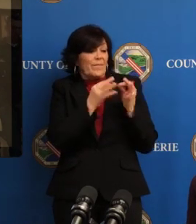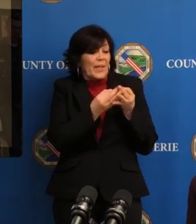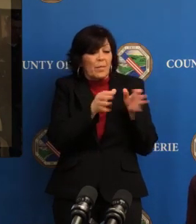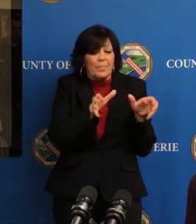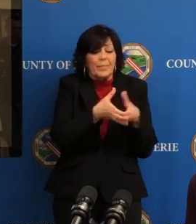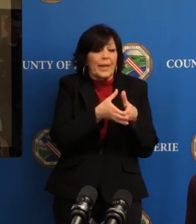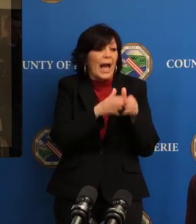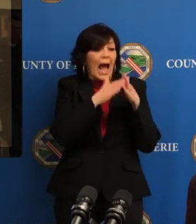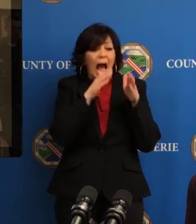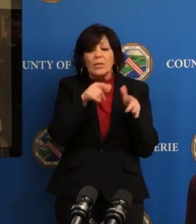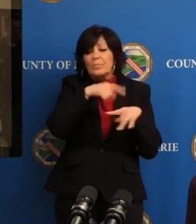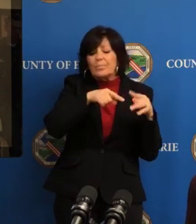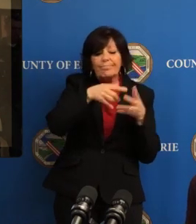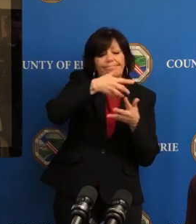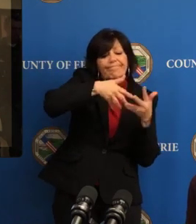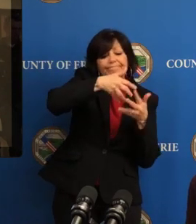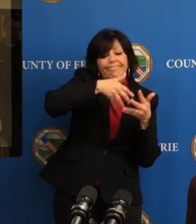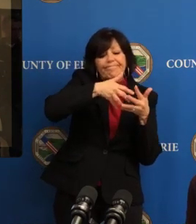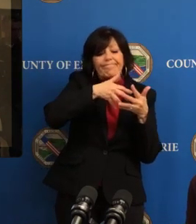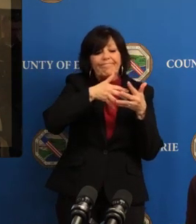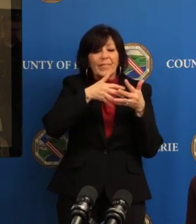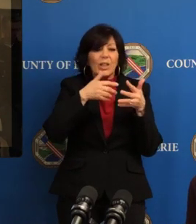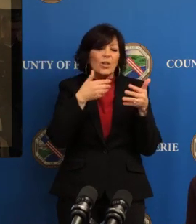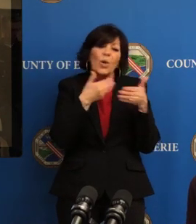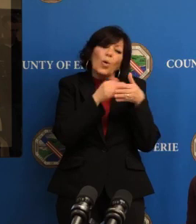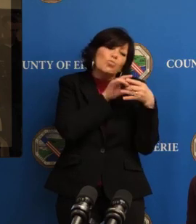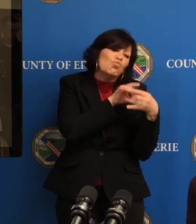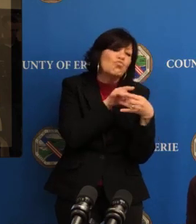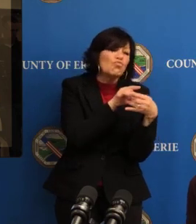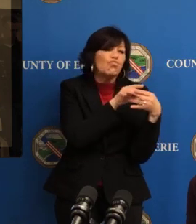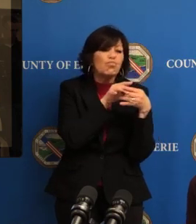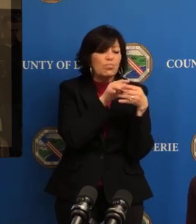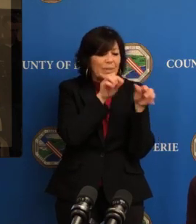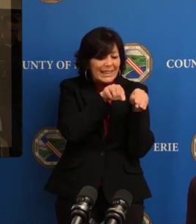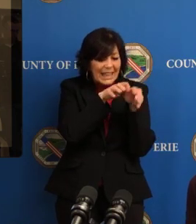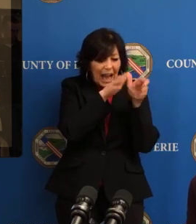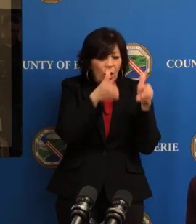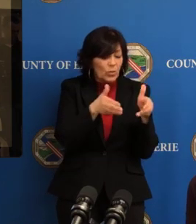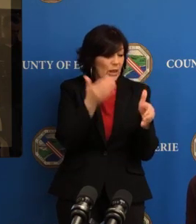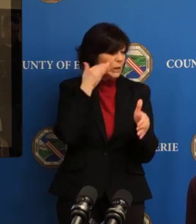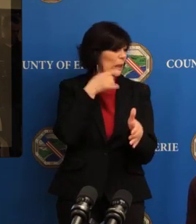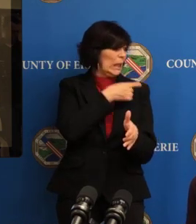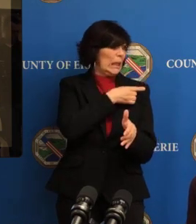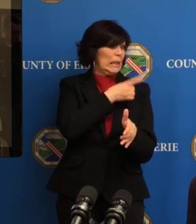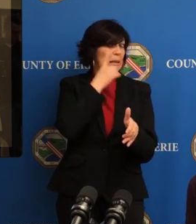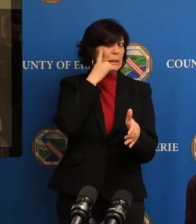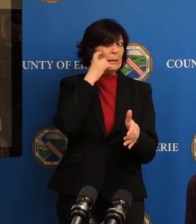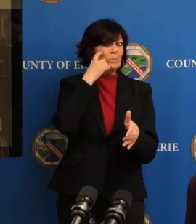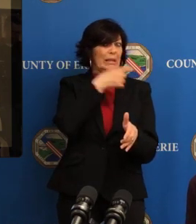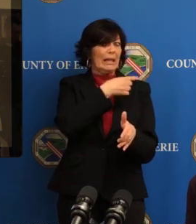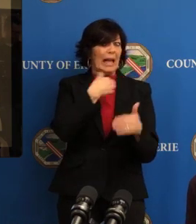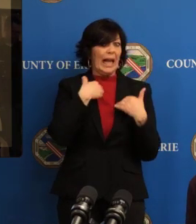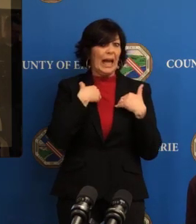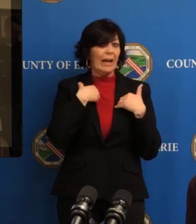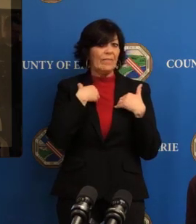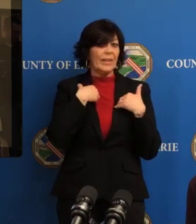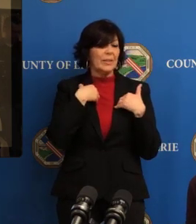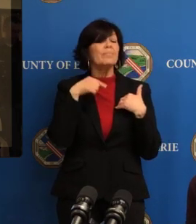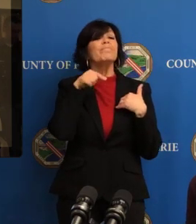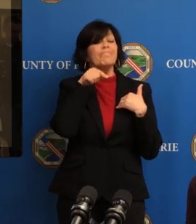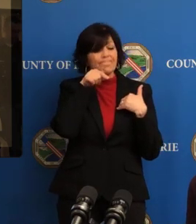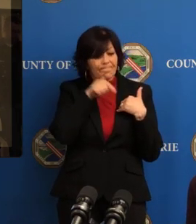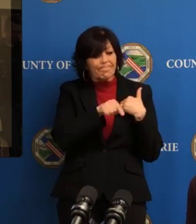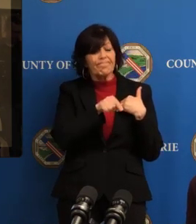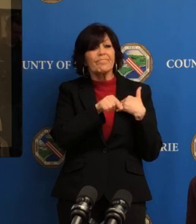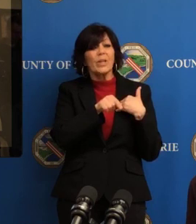members or partners, people have close relationships to people who have known or suspected COVID-19 cases,